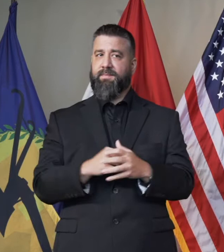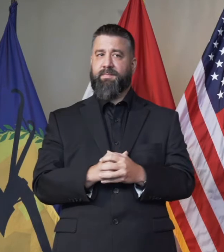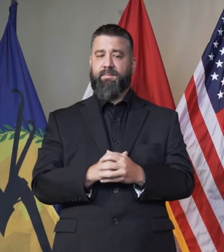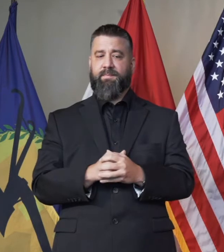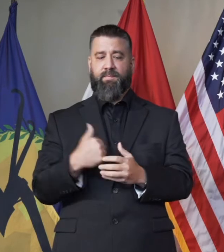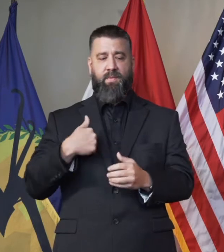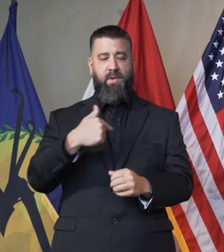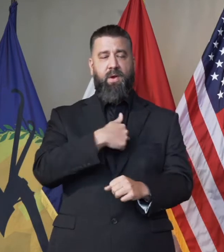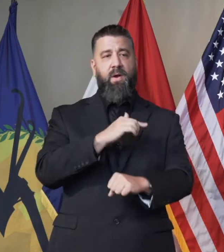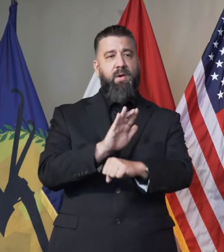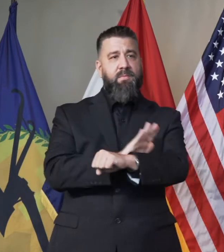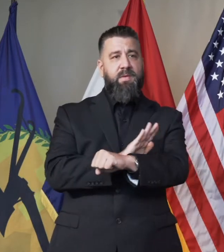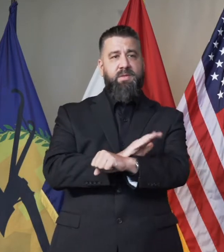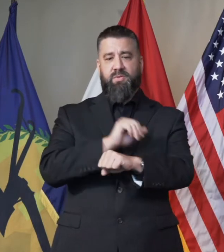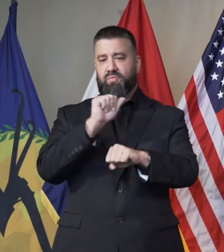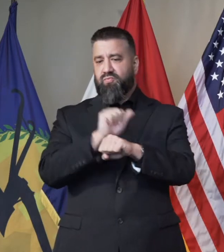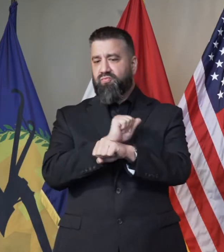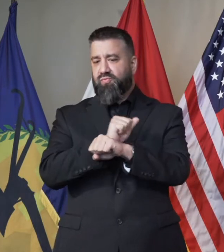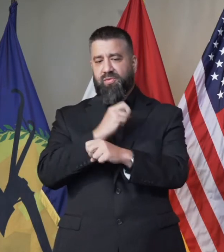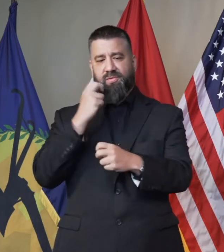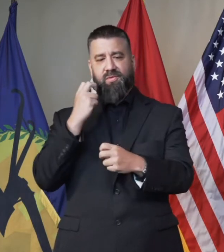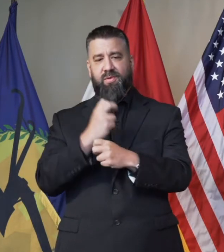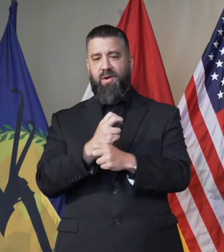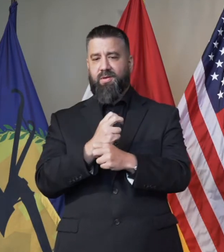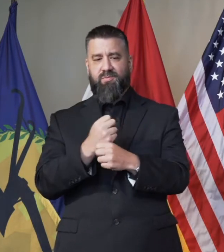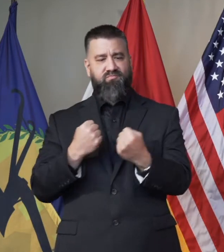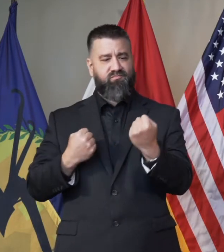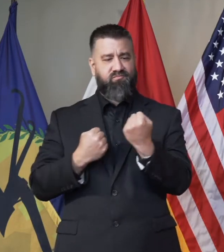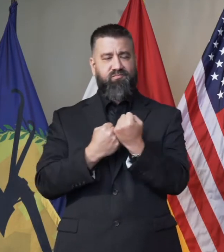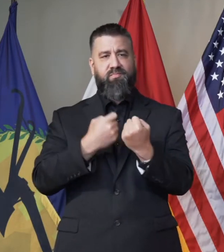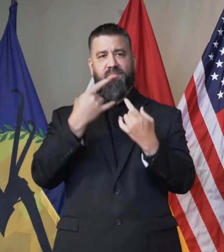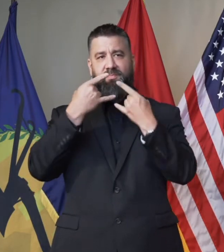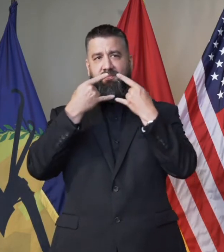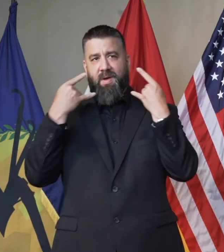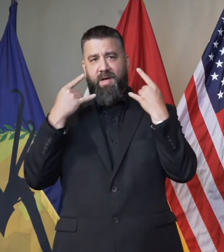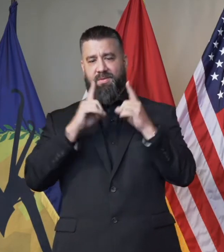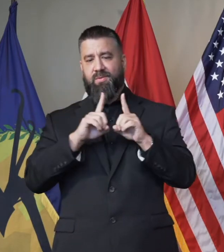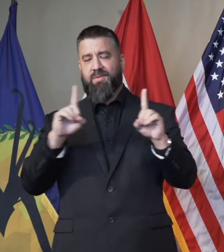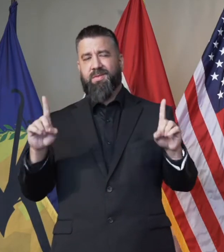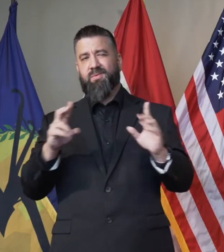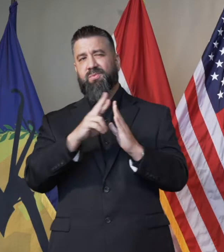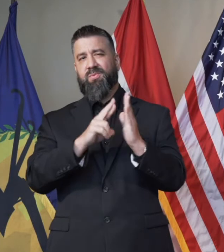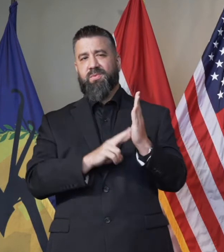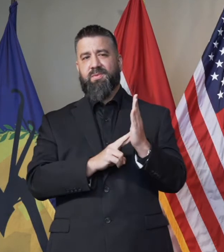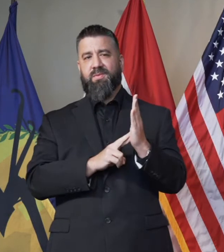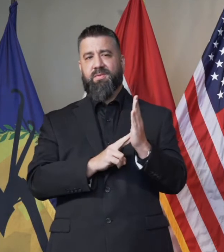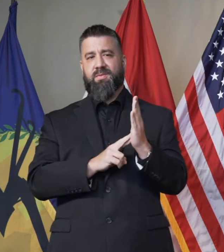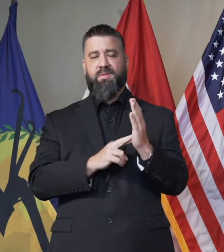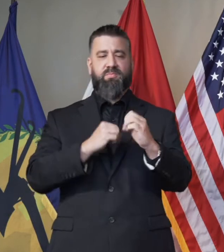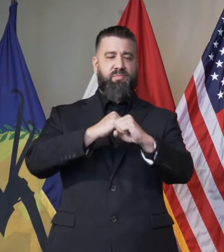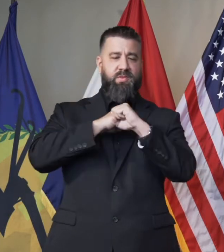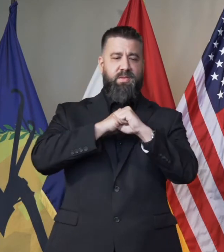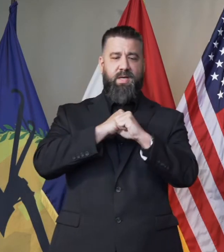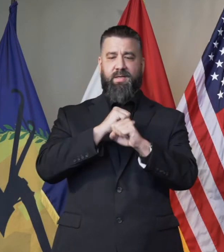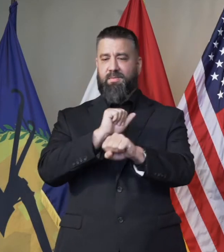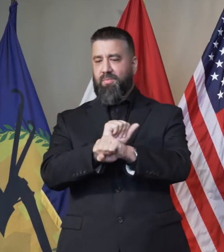worked hard to enforce the masking and social distancing guidelines to keep their employees and their customers